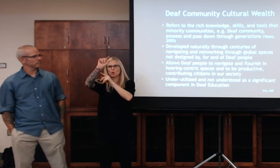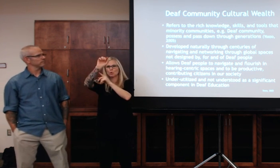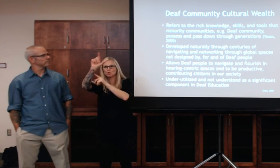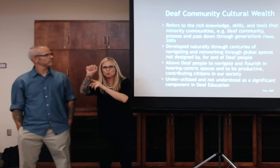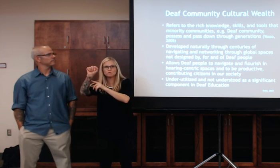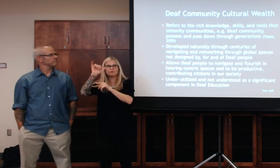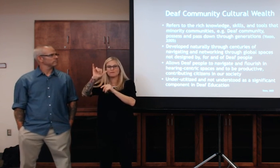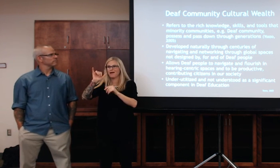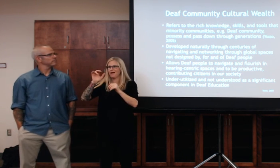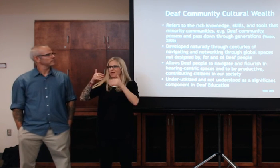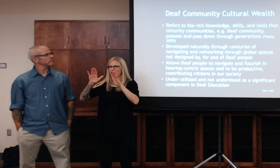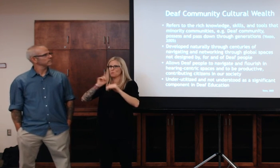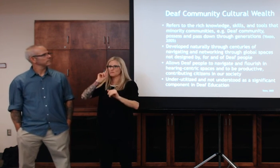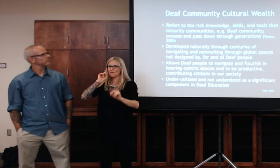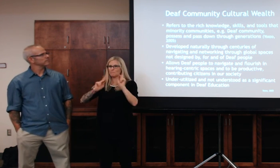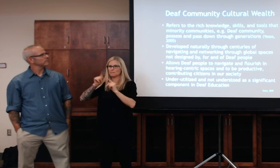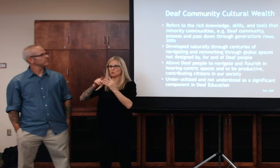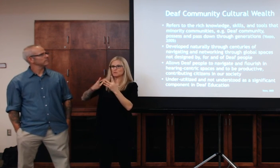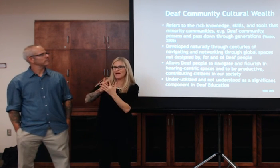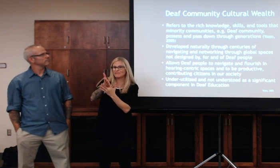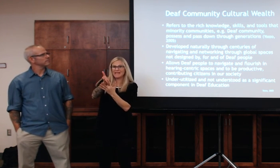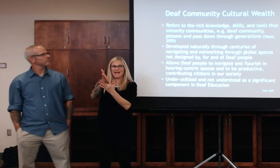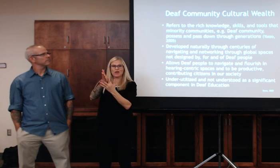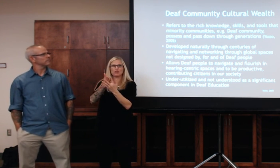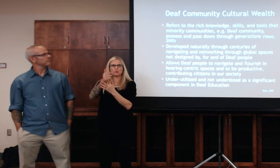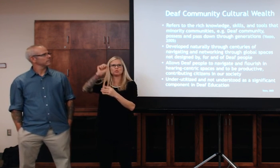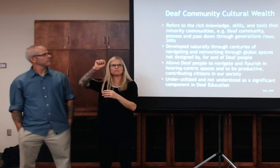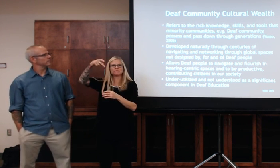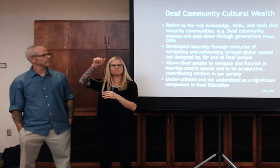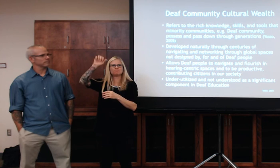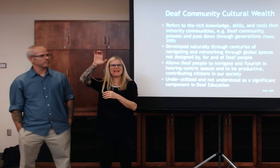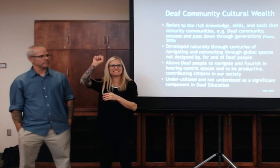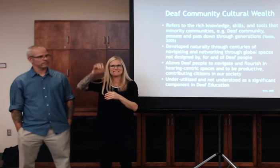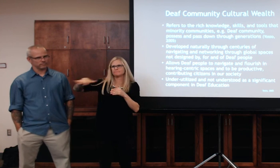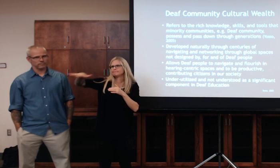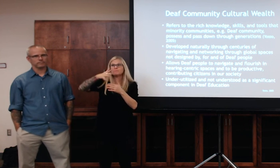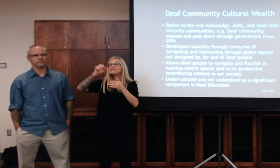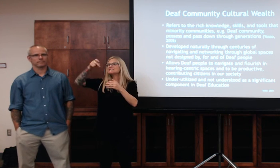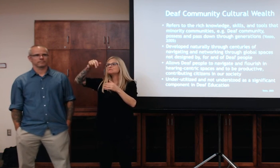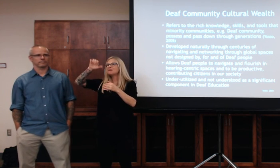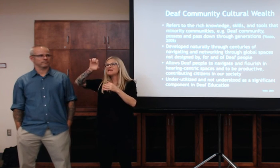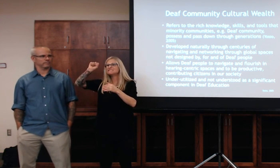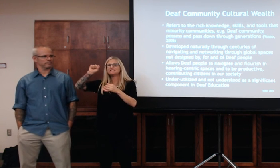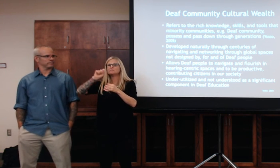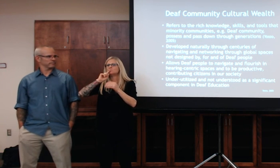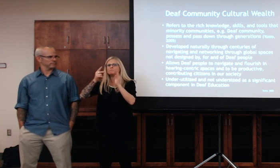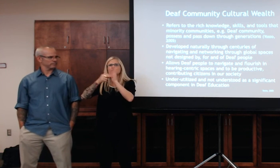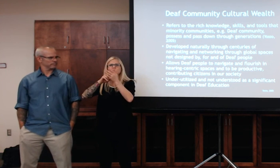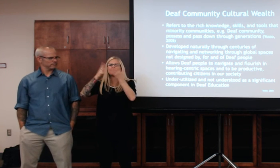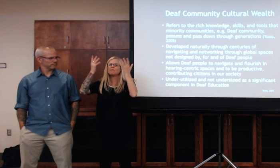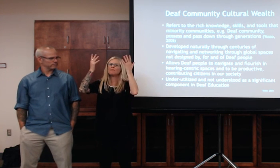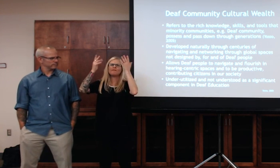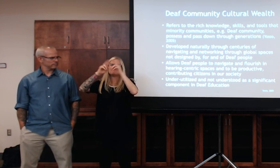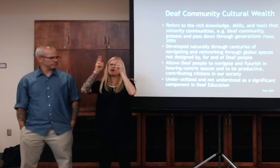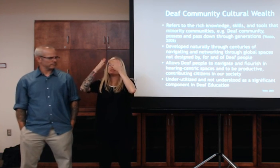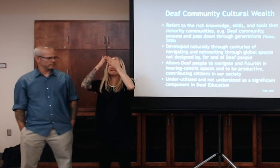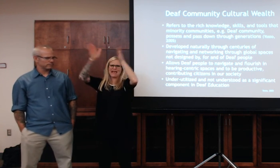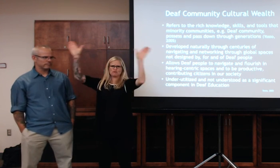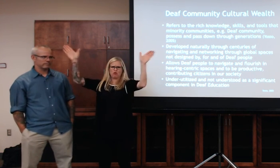developing a different set of tools that will allow deaf people to navigate through spaces. Spaces could be, is a very general